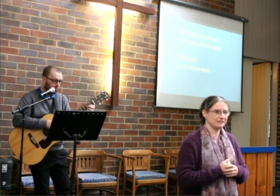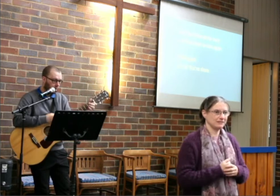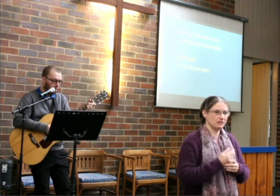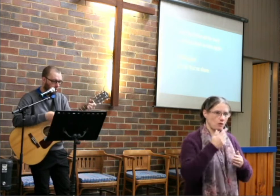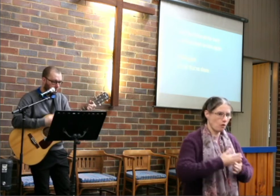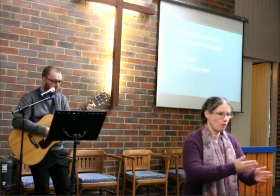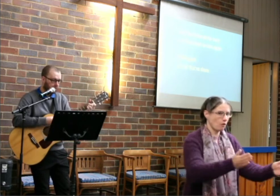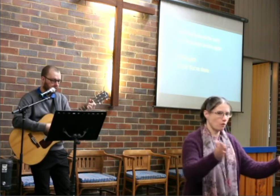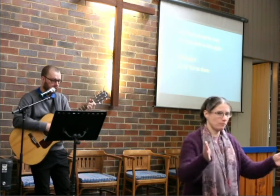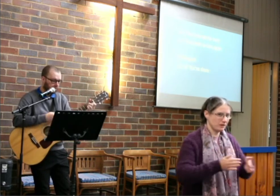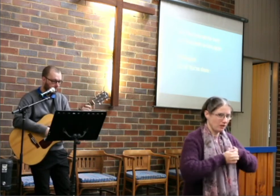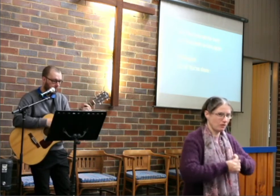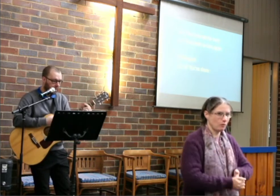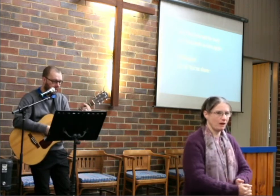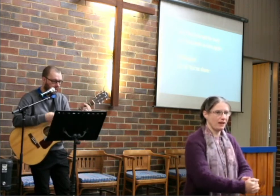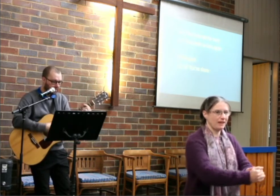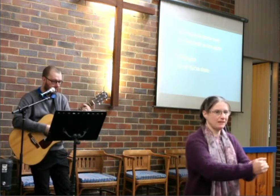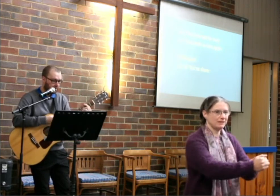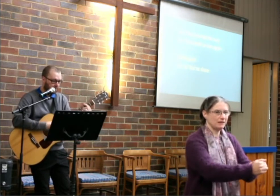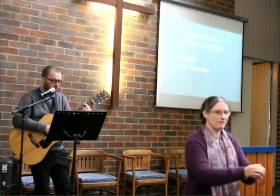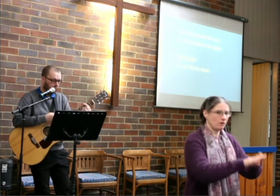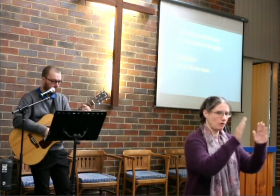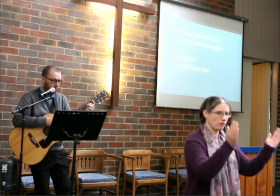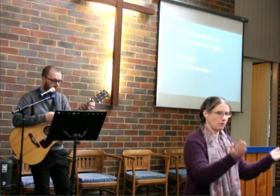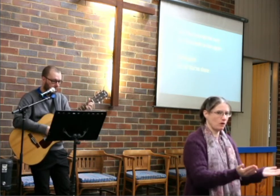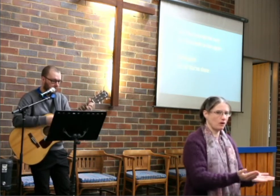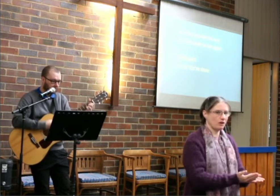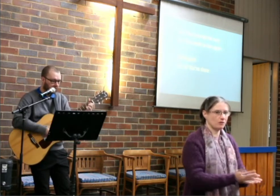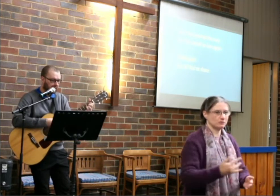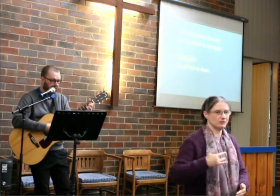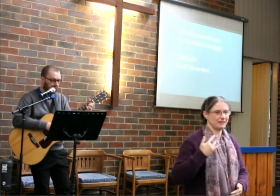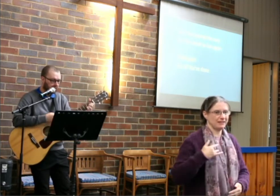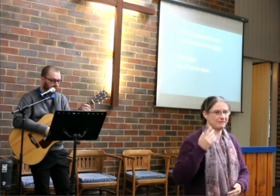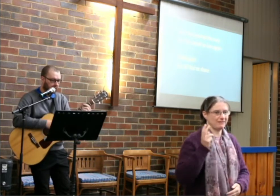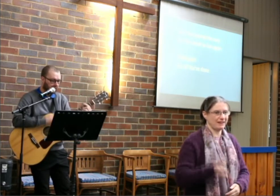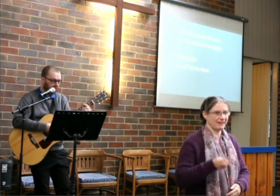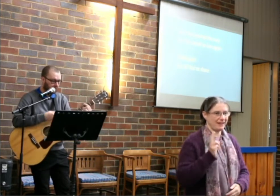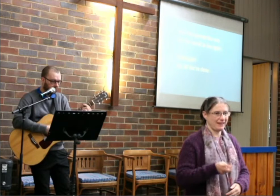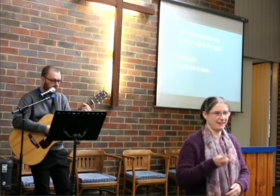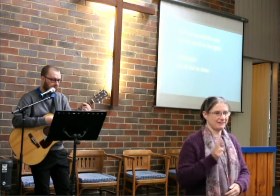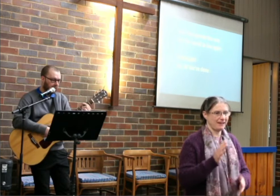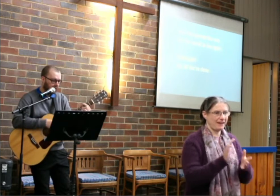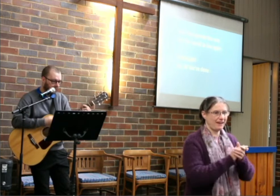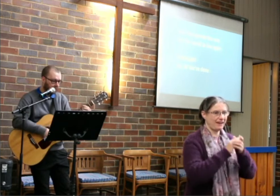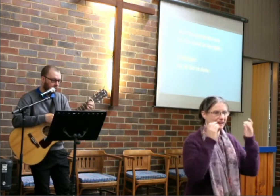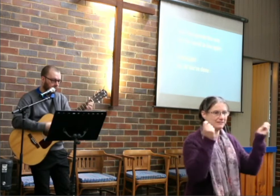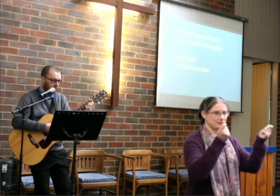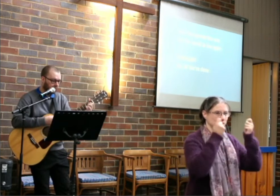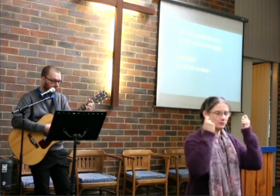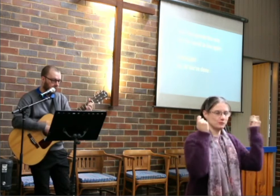you opened the way for the world to live again.